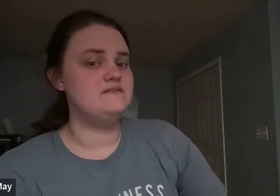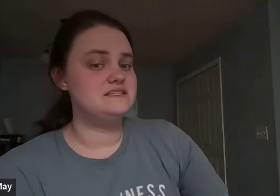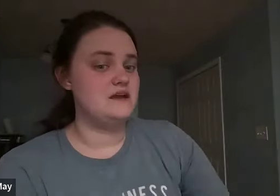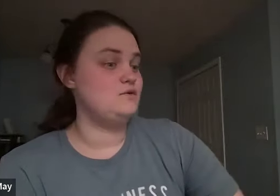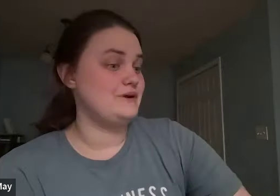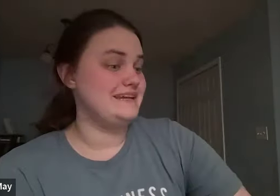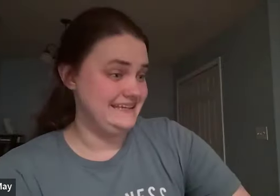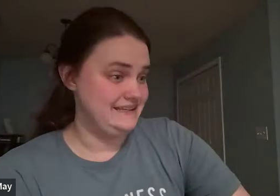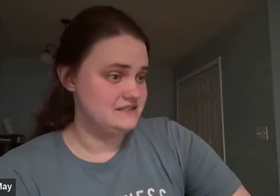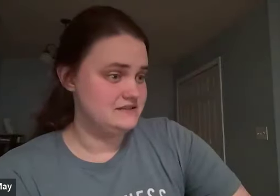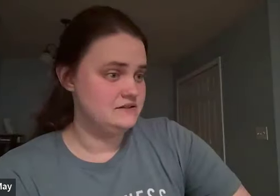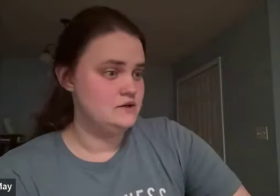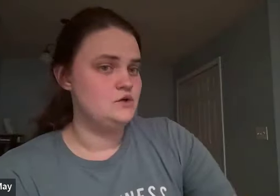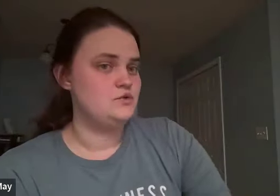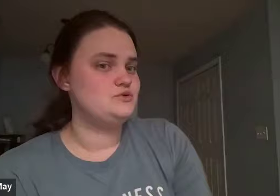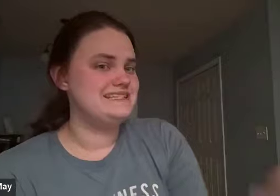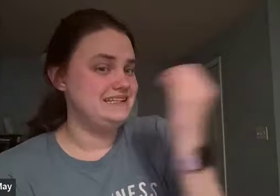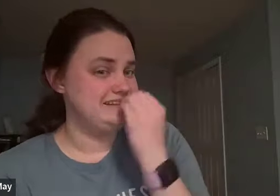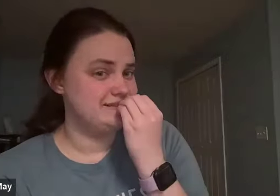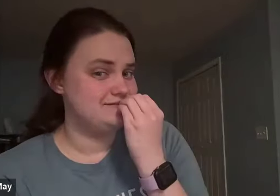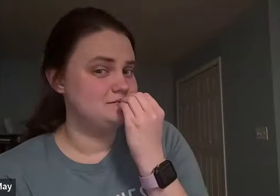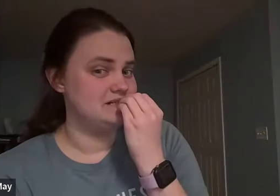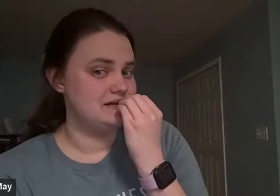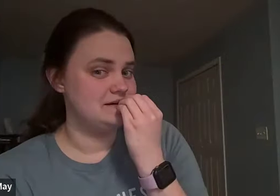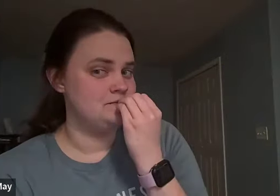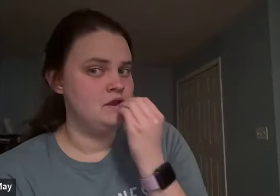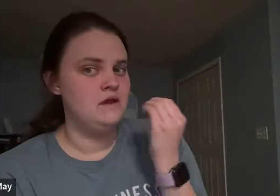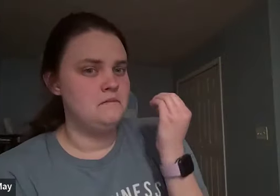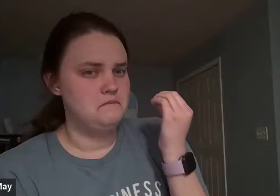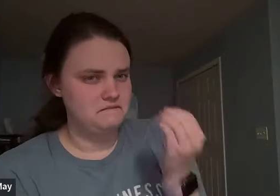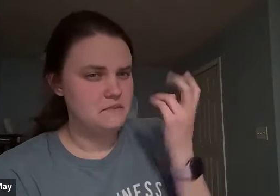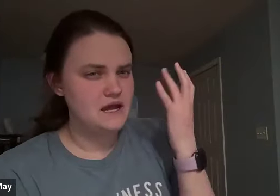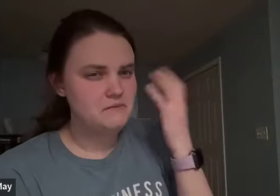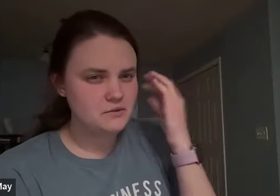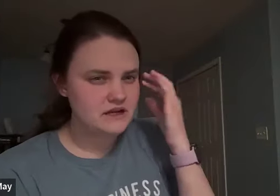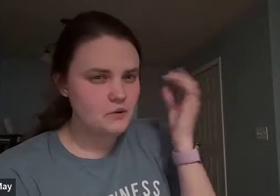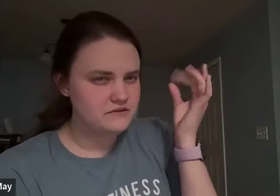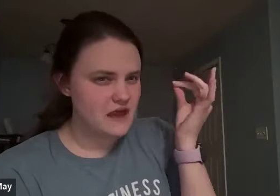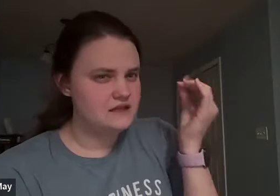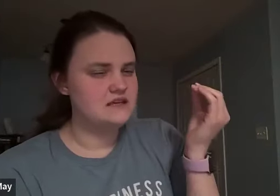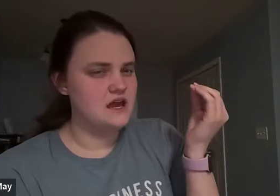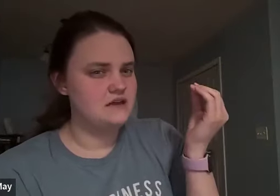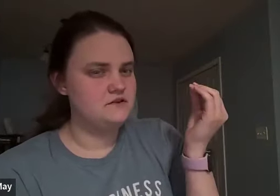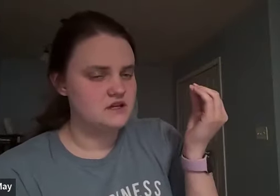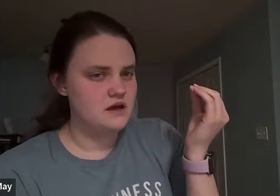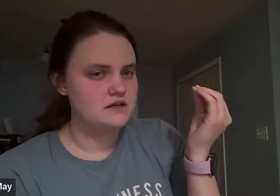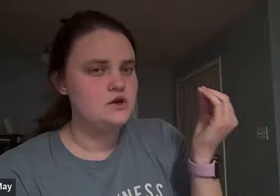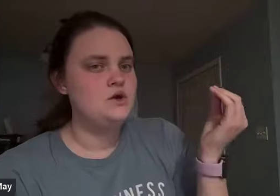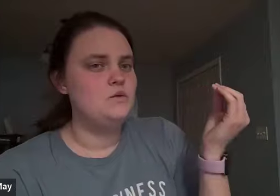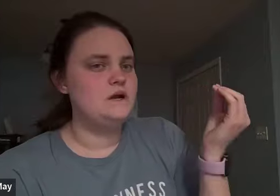the sign for eat, which was eat one time. My memory to help with that is that if you think about it, when